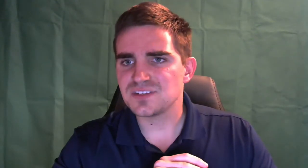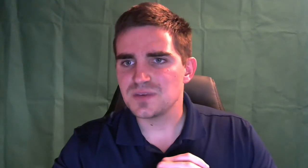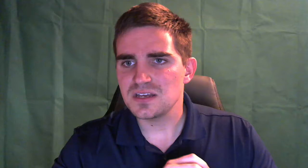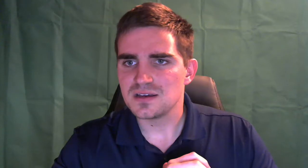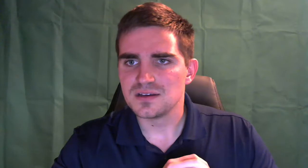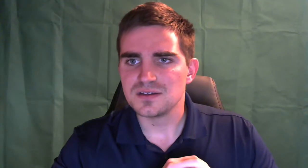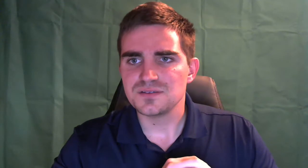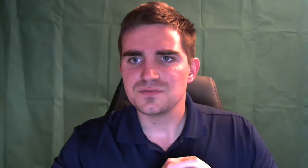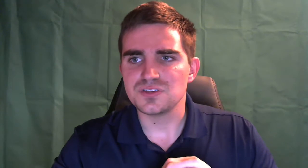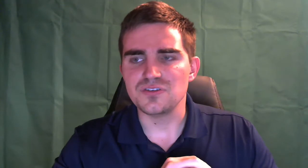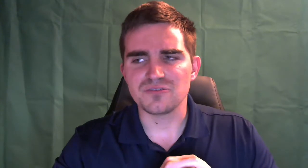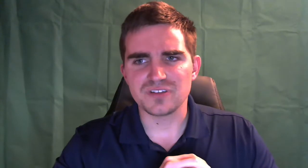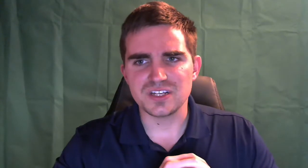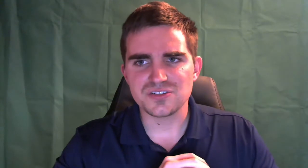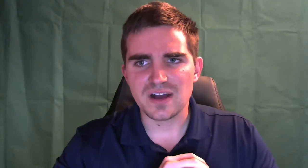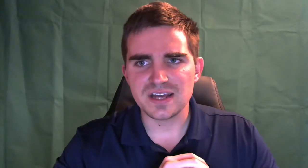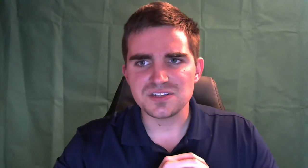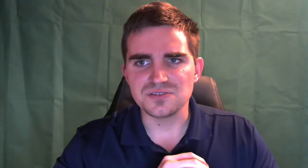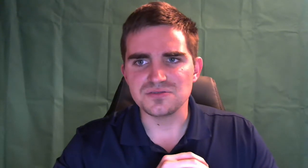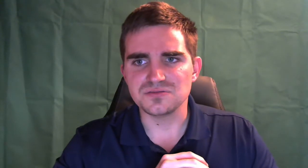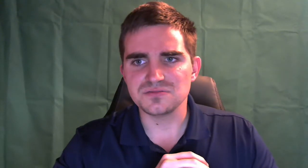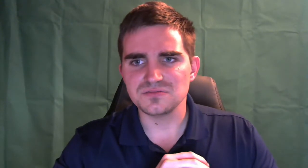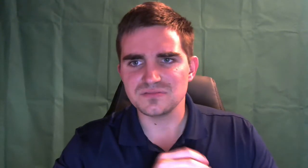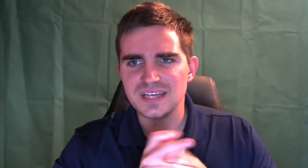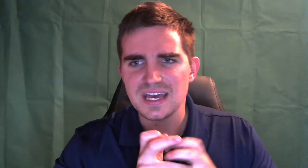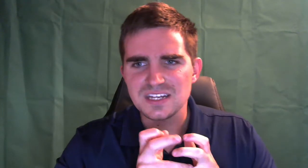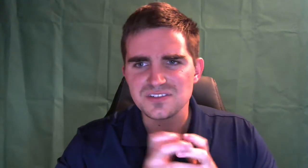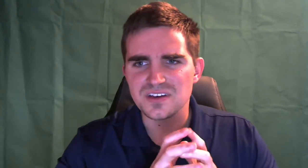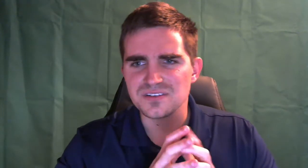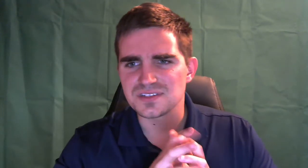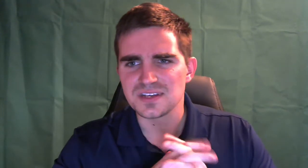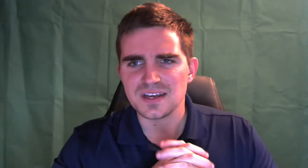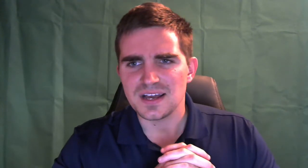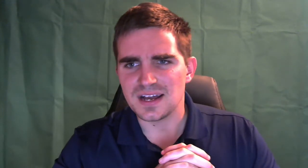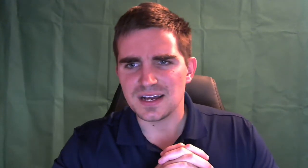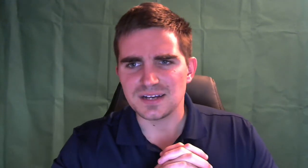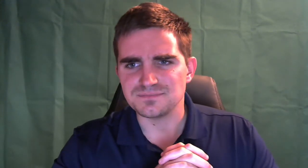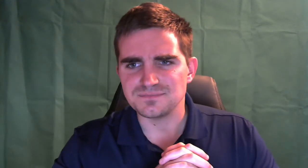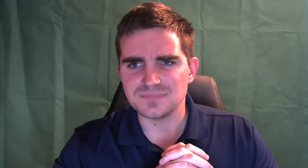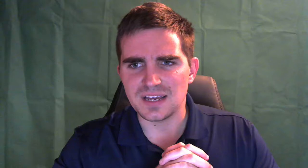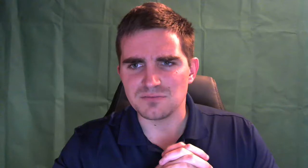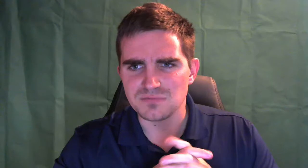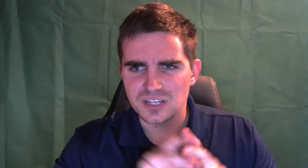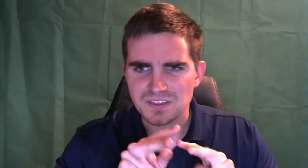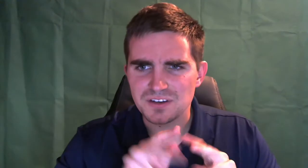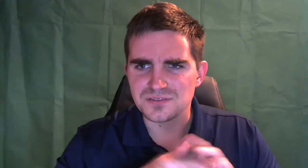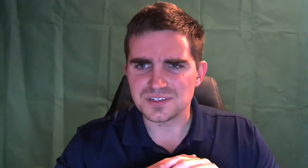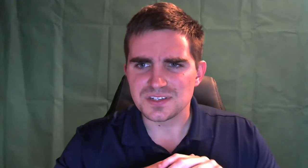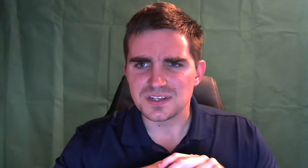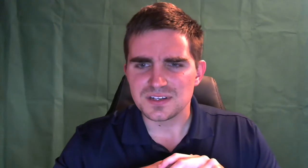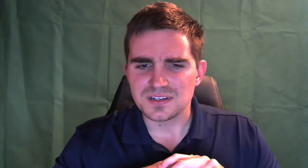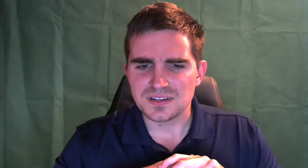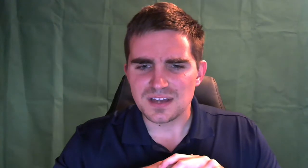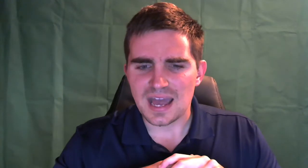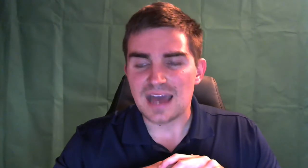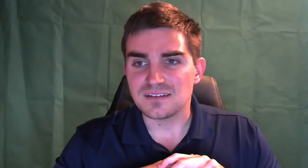speed. So you can really try to gauge those and look at those at